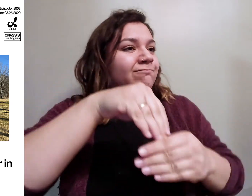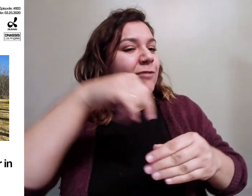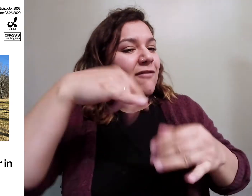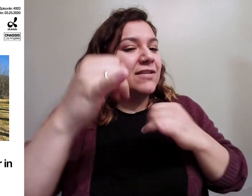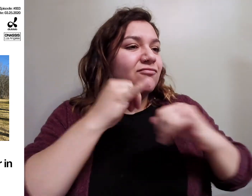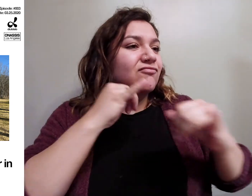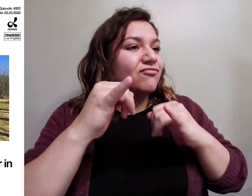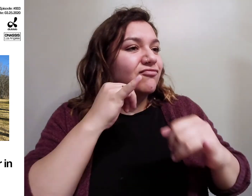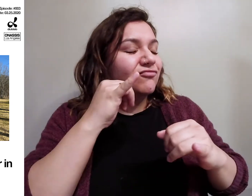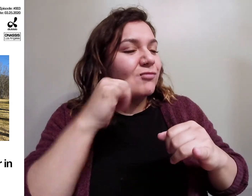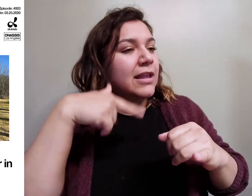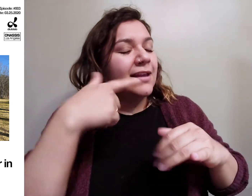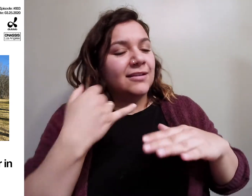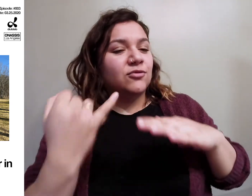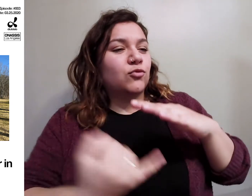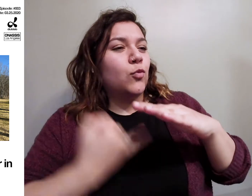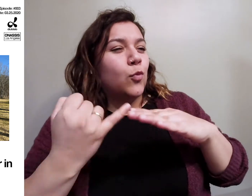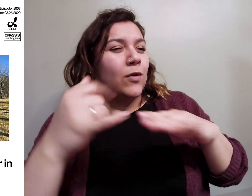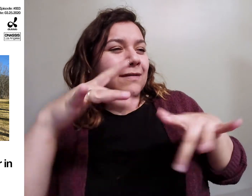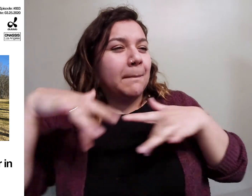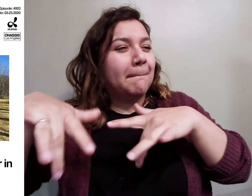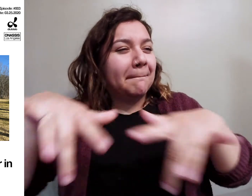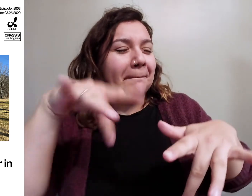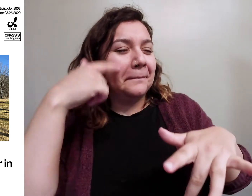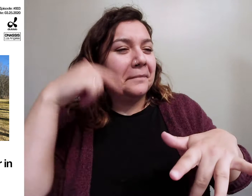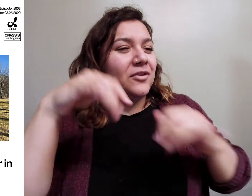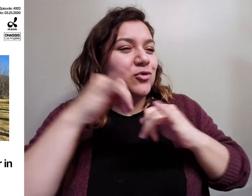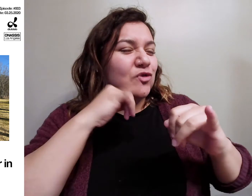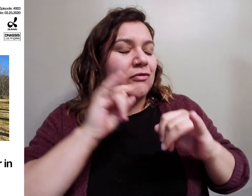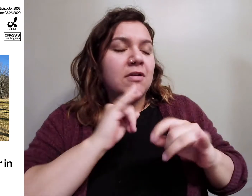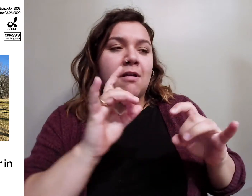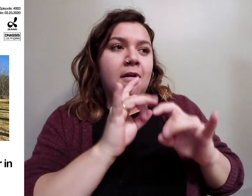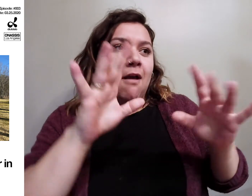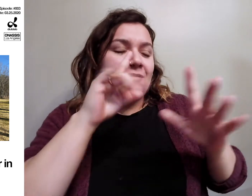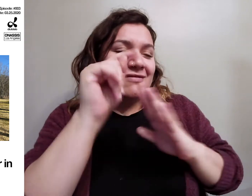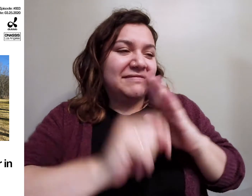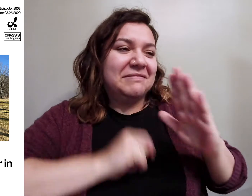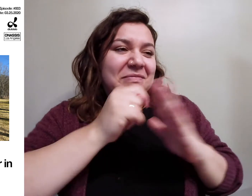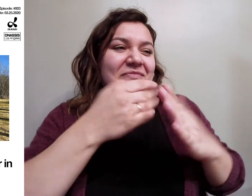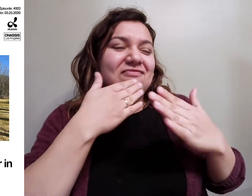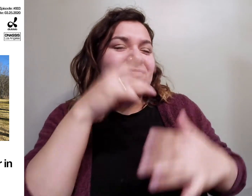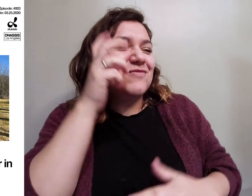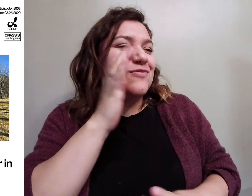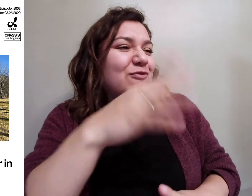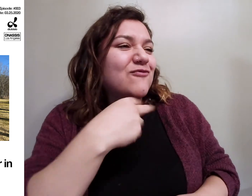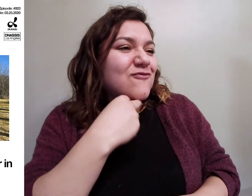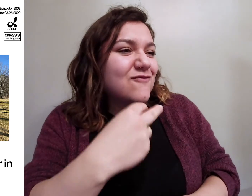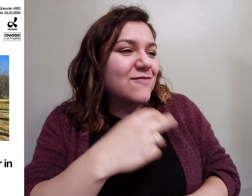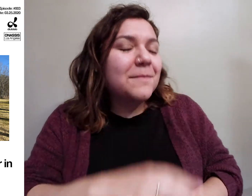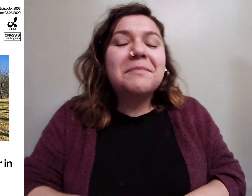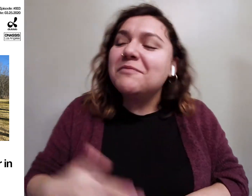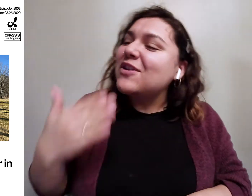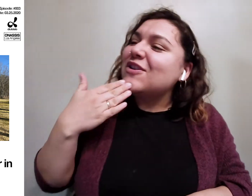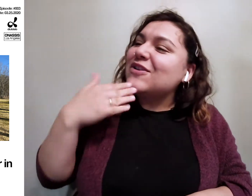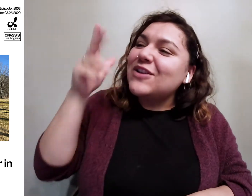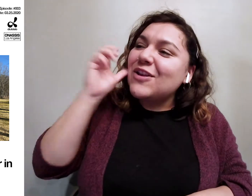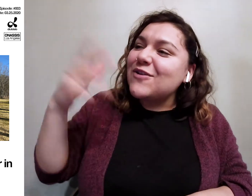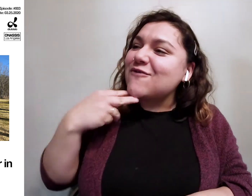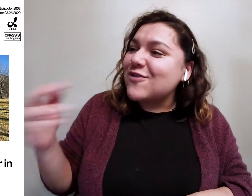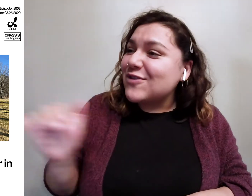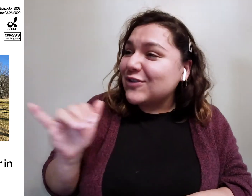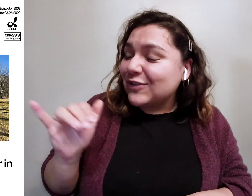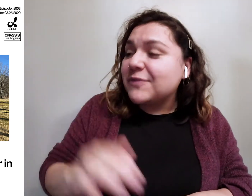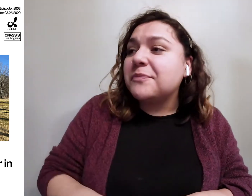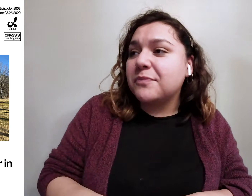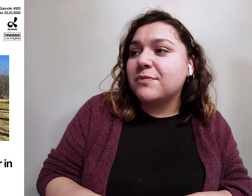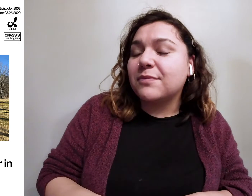Tapes interview in this very troubled time. It's good to hear your voice. It's good to hear your voice too,